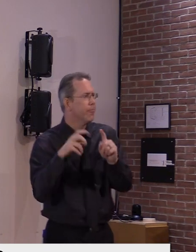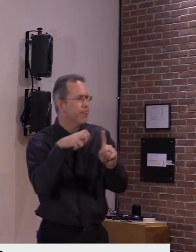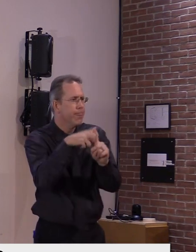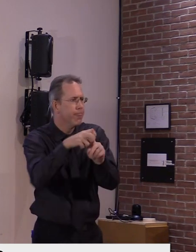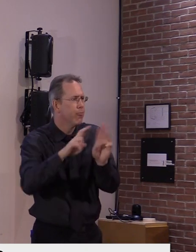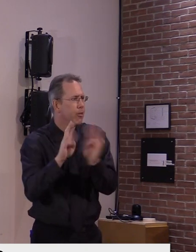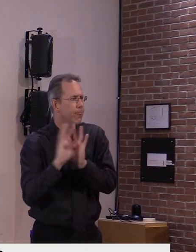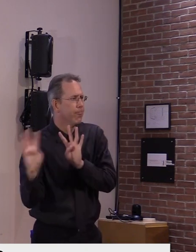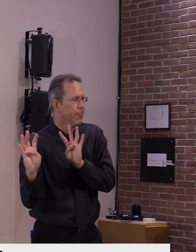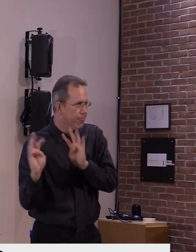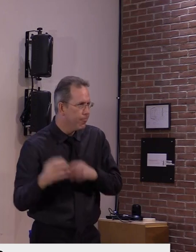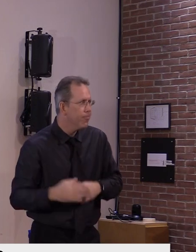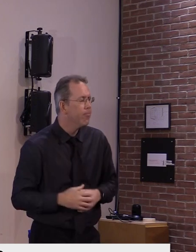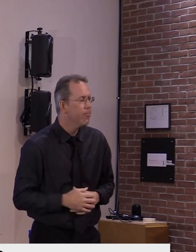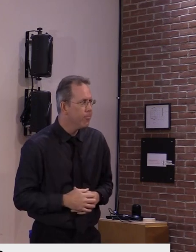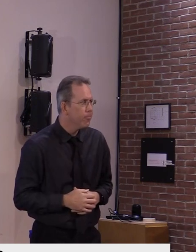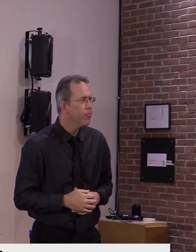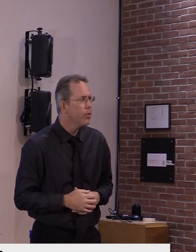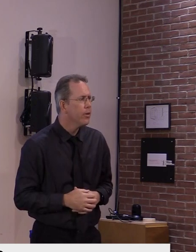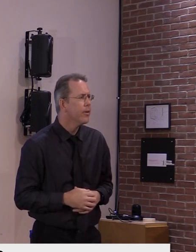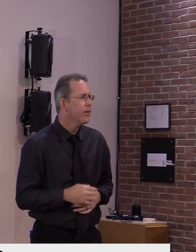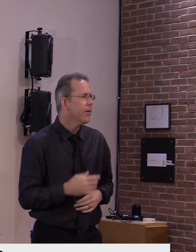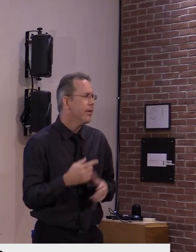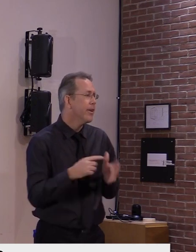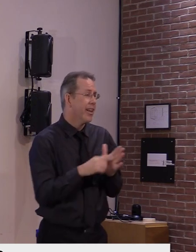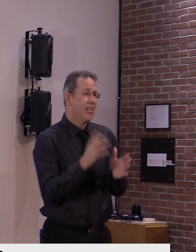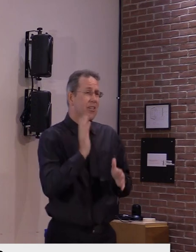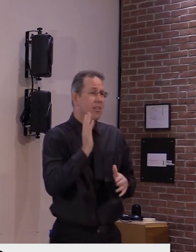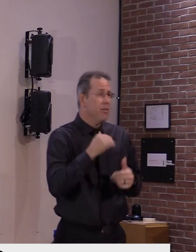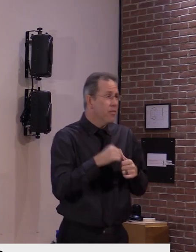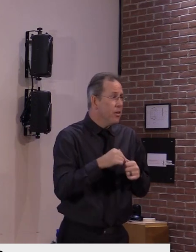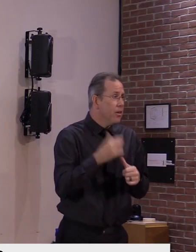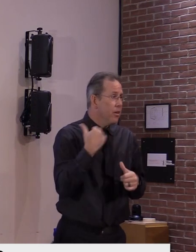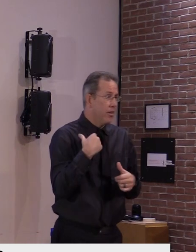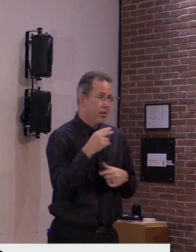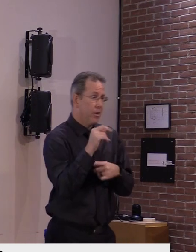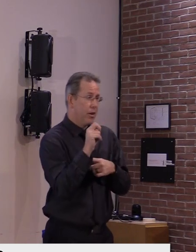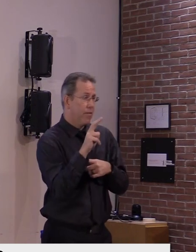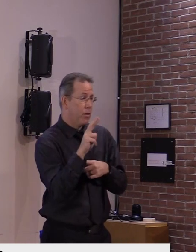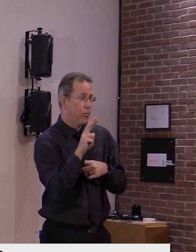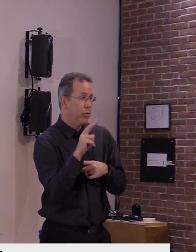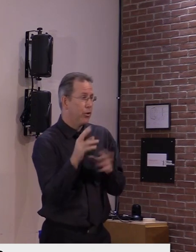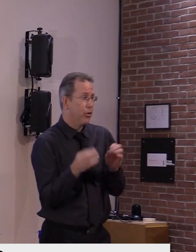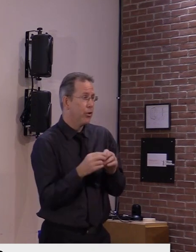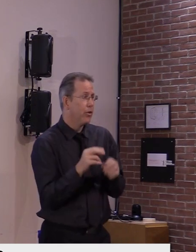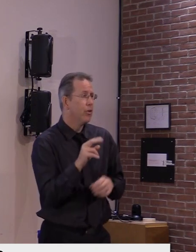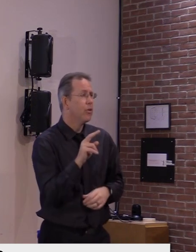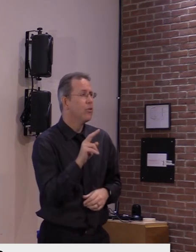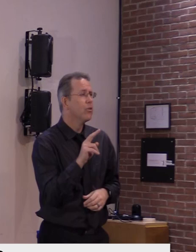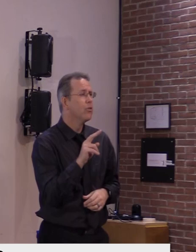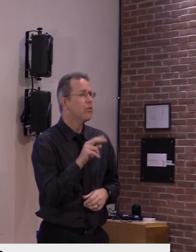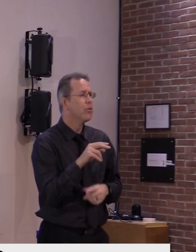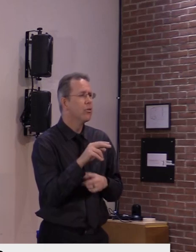some indication of what FTEs we were before November, it was 23. And as we ramped